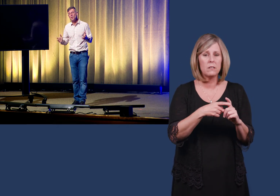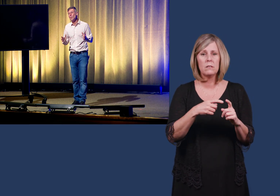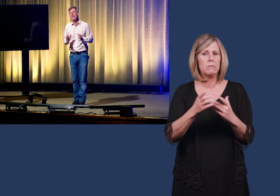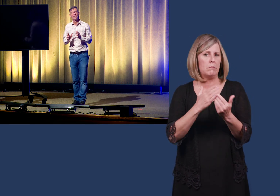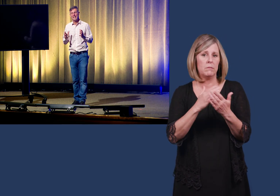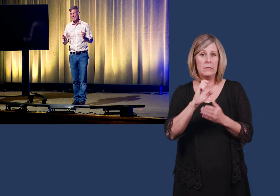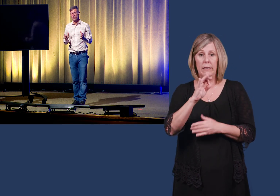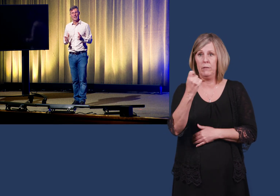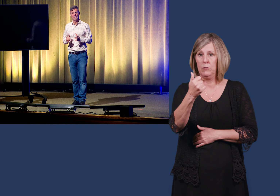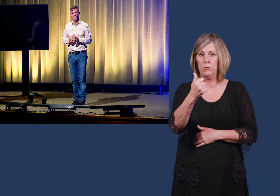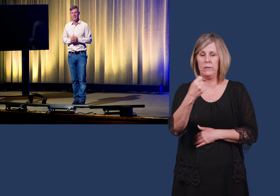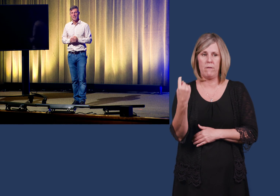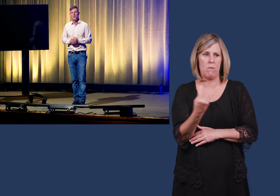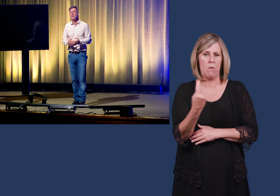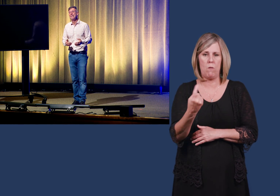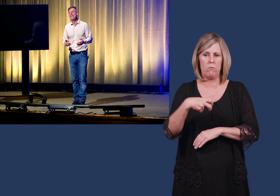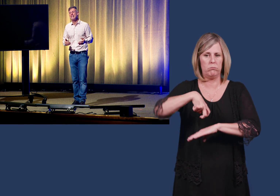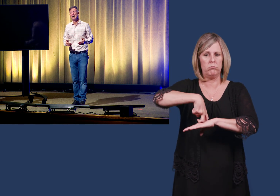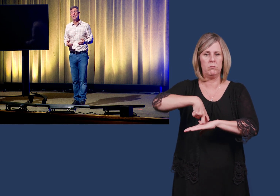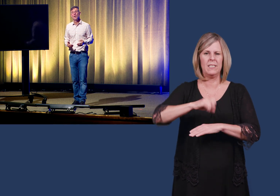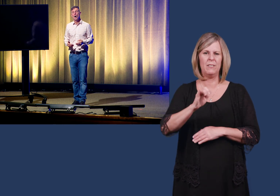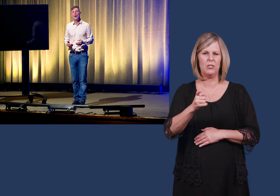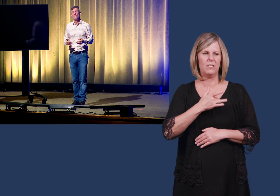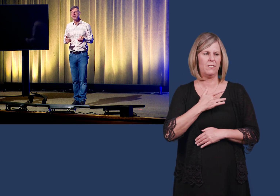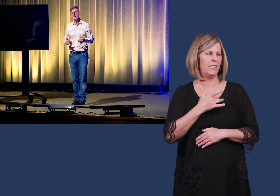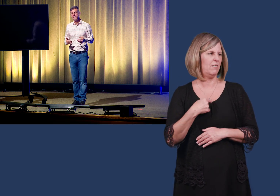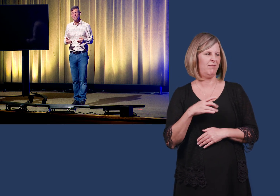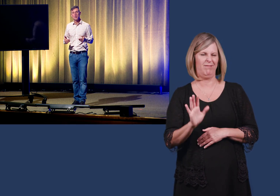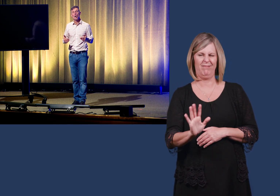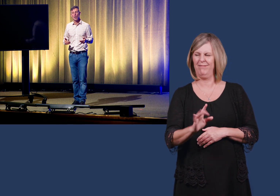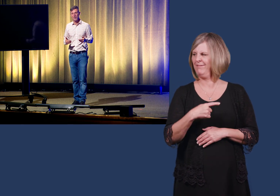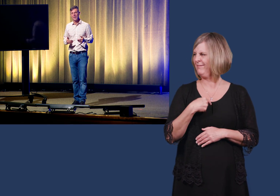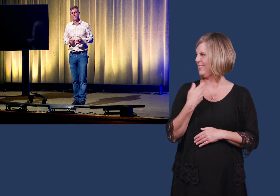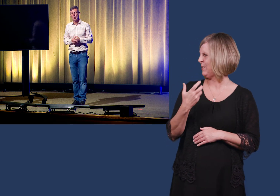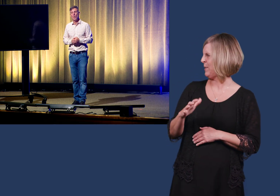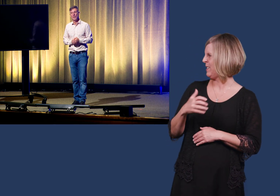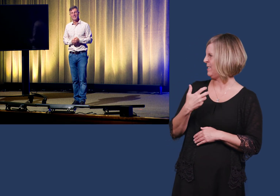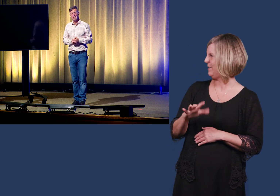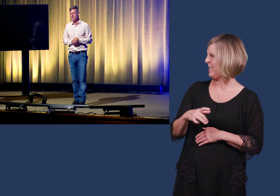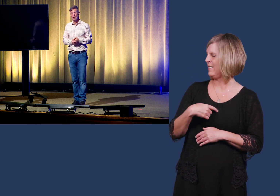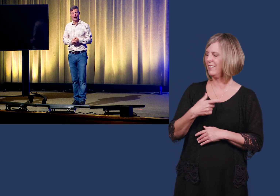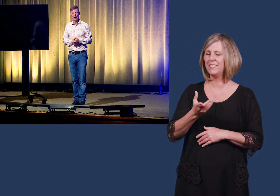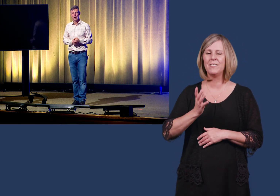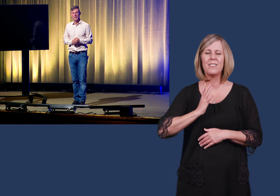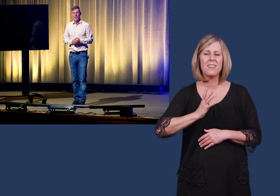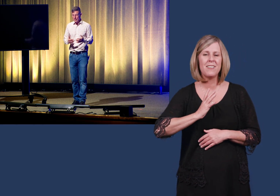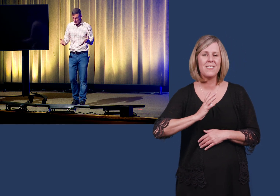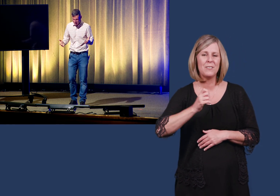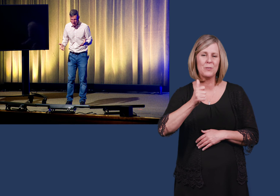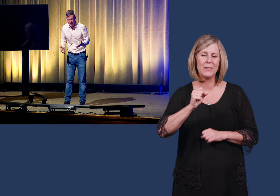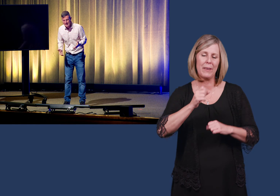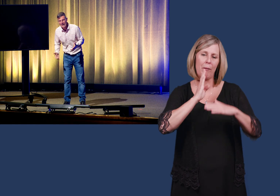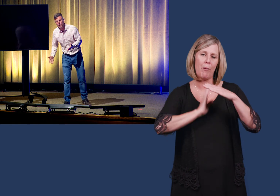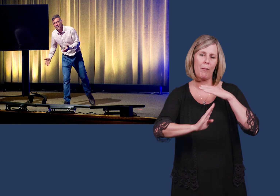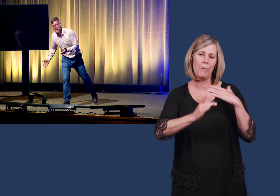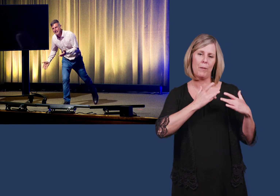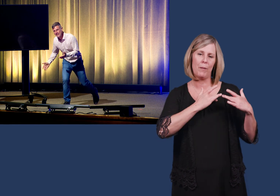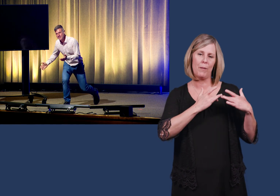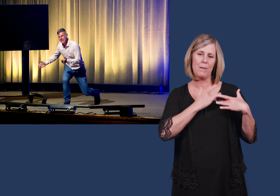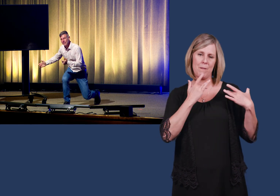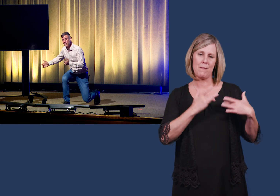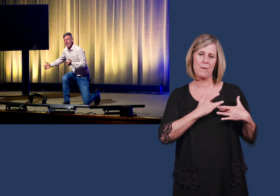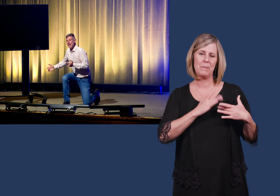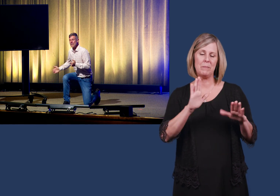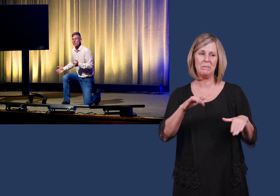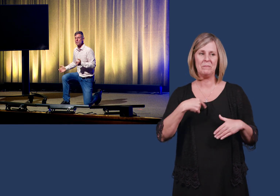if it's too weird, that's fine. You can get down on the knees in your heart if you want. That's okay. But I'm just going to get down my